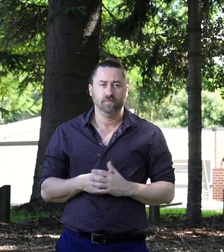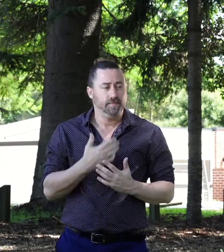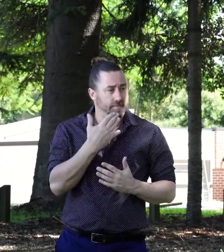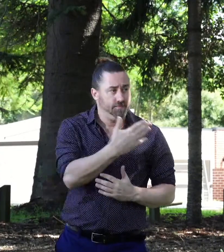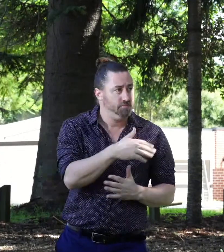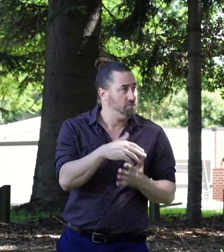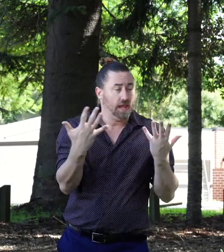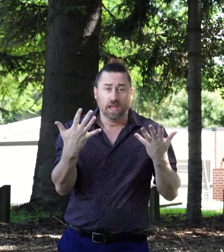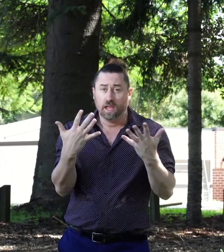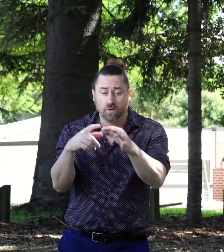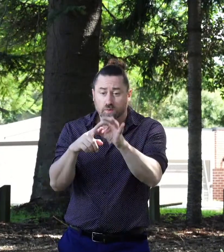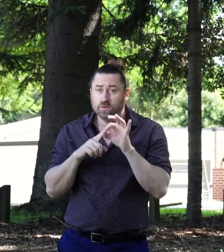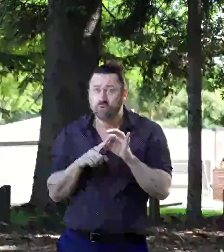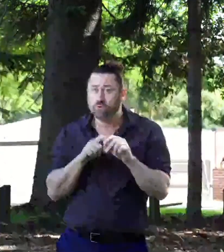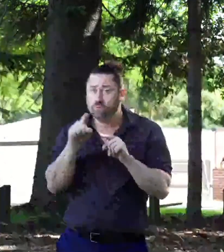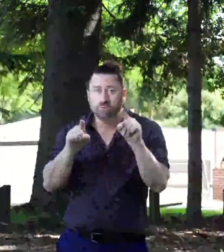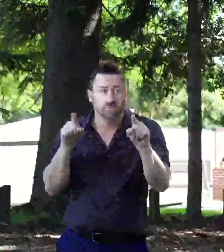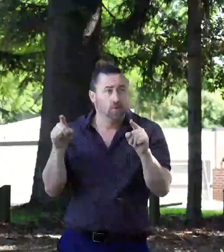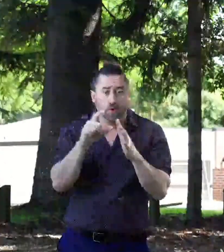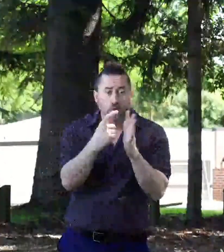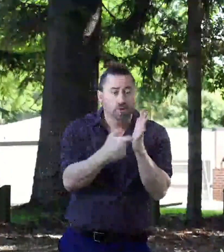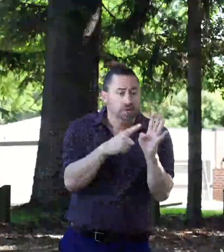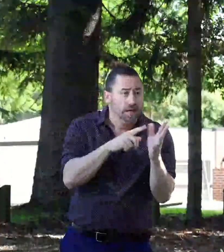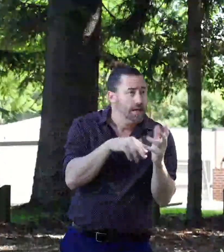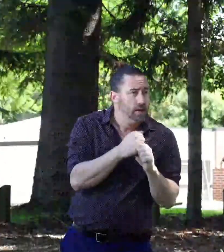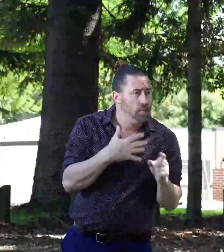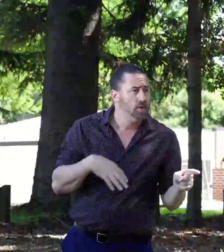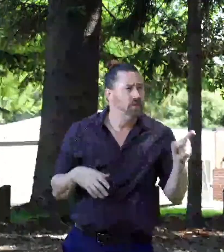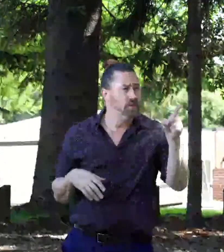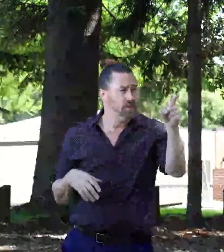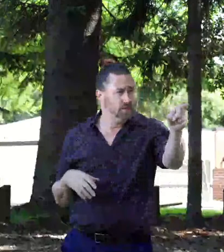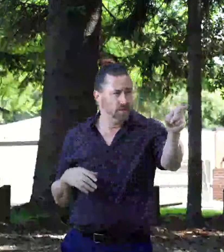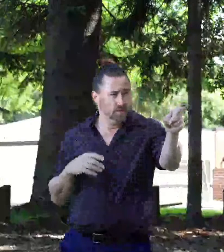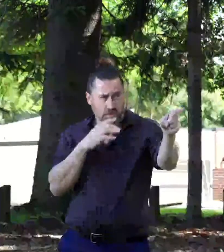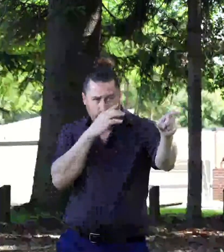Thanks. We're happy to take some questions, or Dr. Young. Yep.